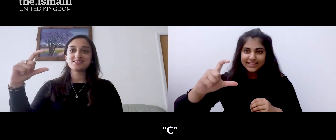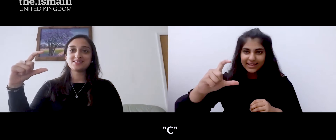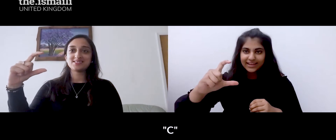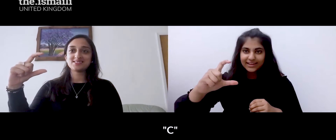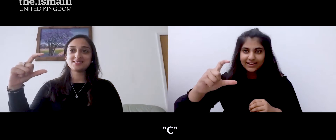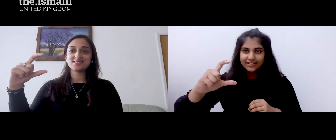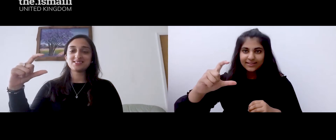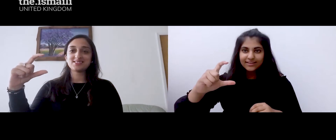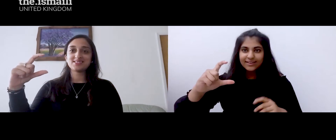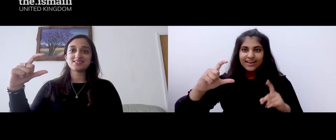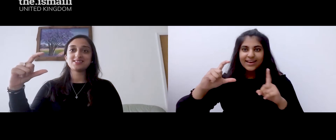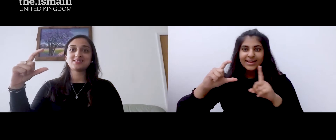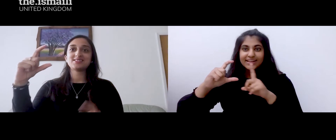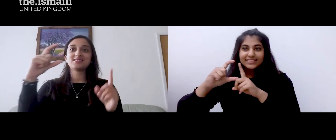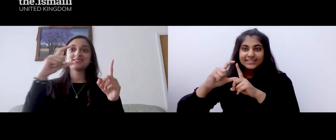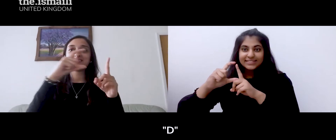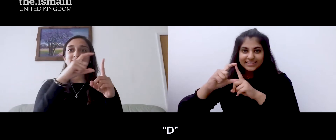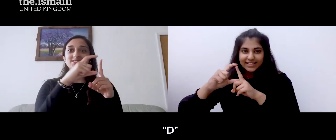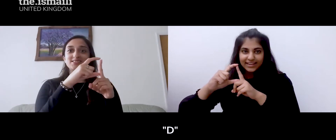C,